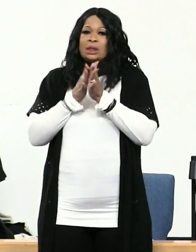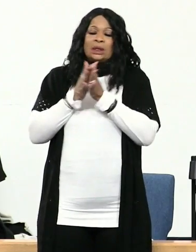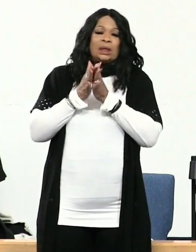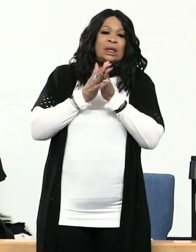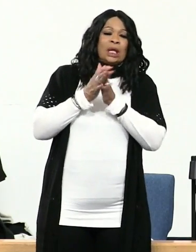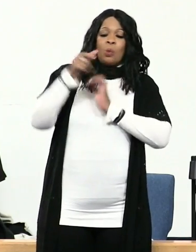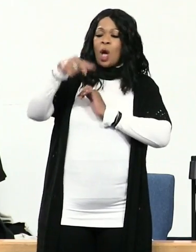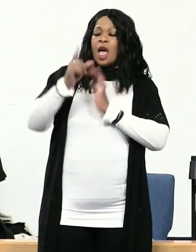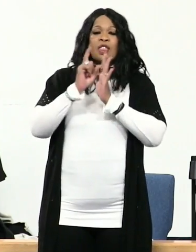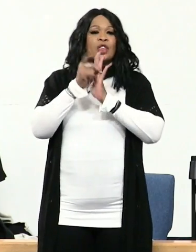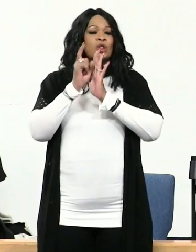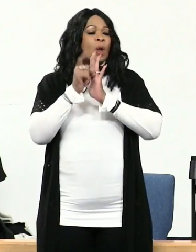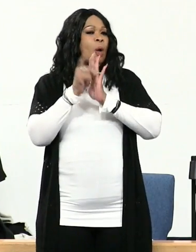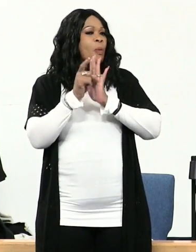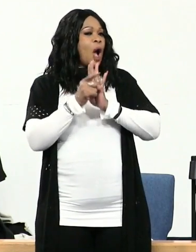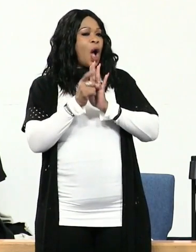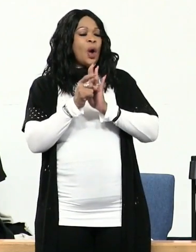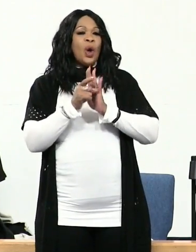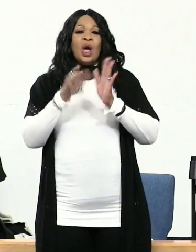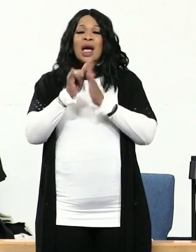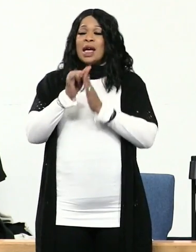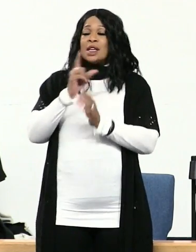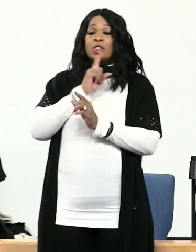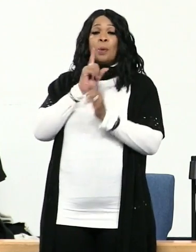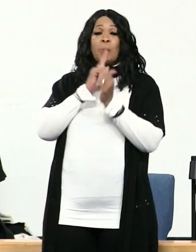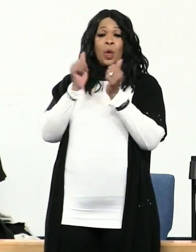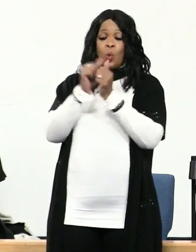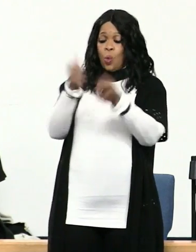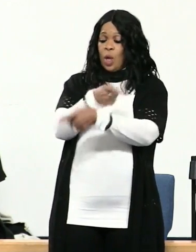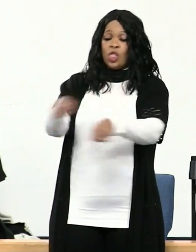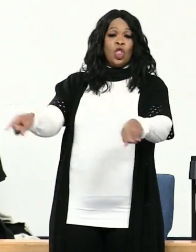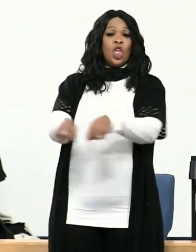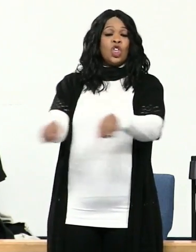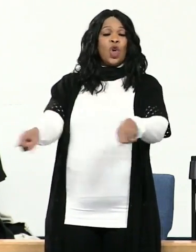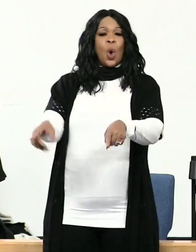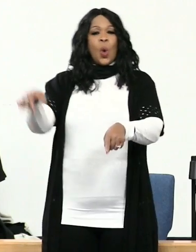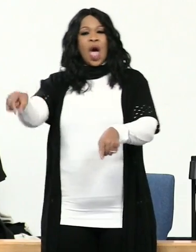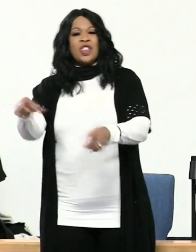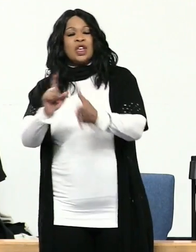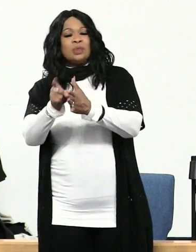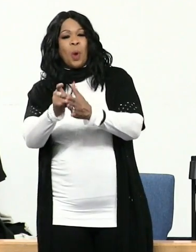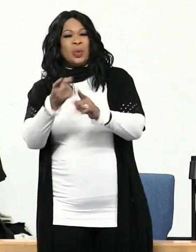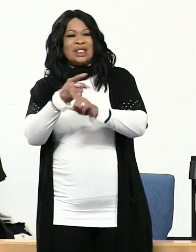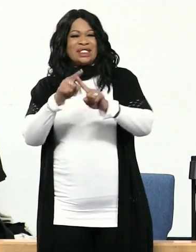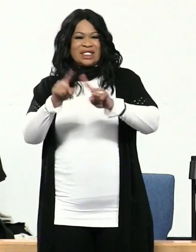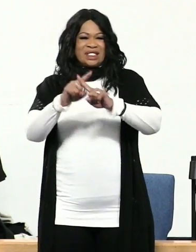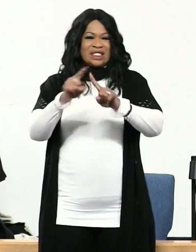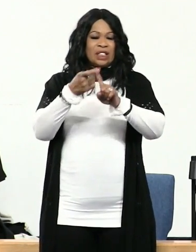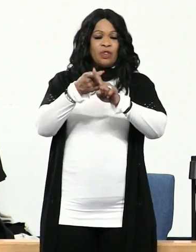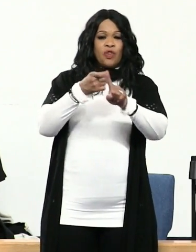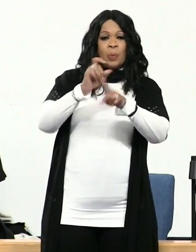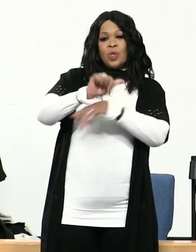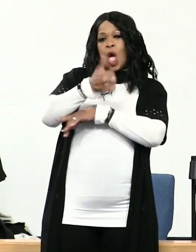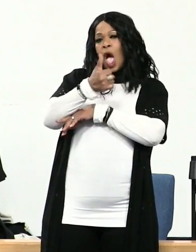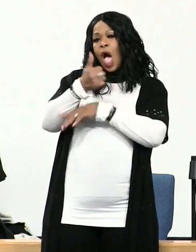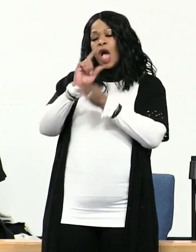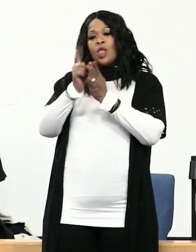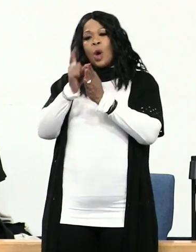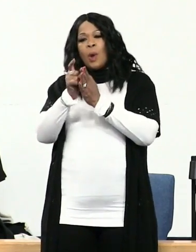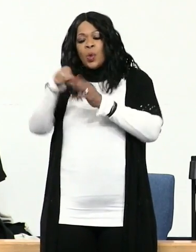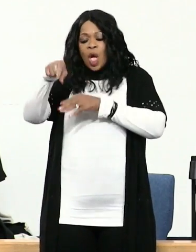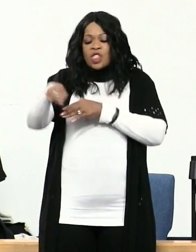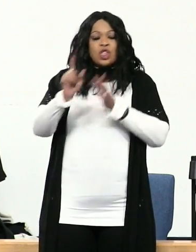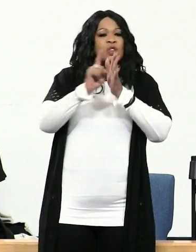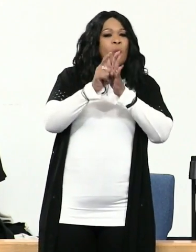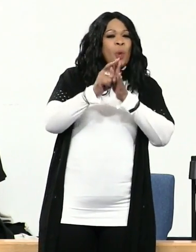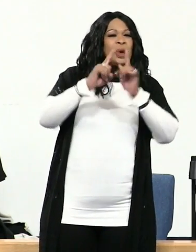anticipating this moment to spend with you because this moment is different from the other moments. This moment is different from the